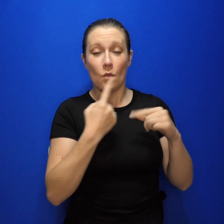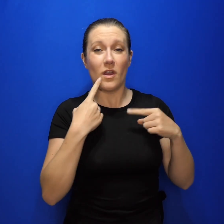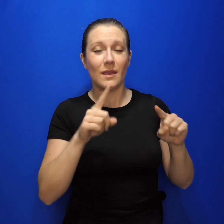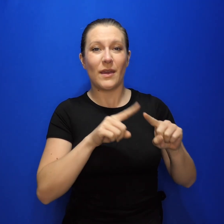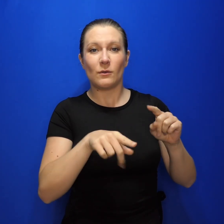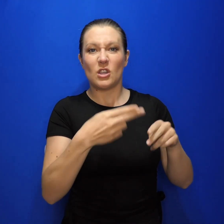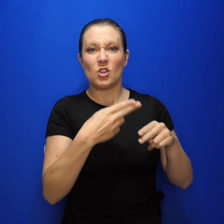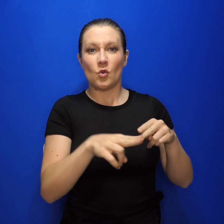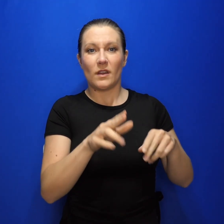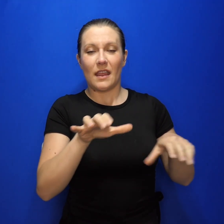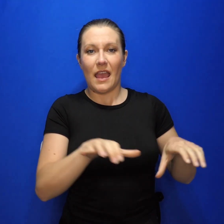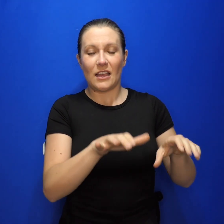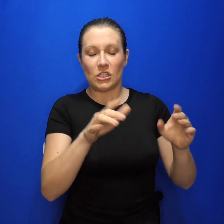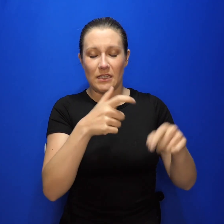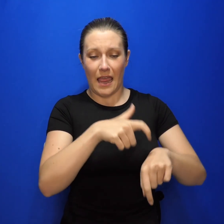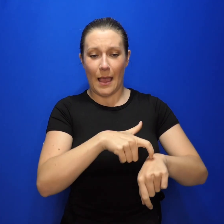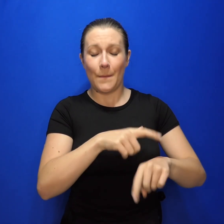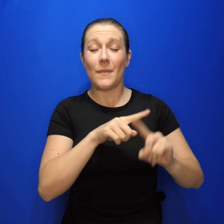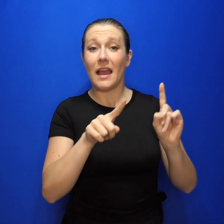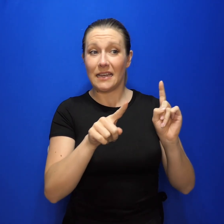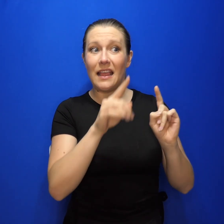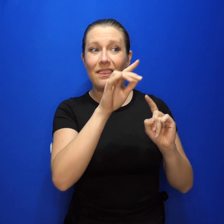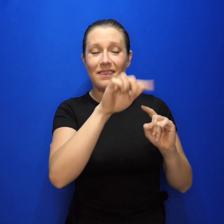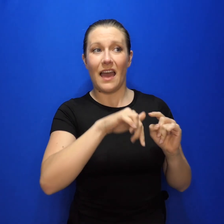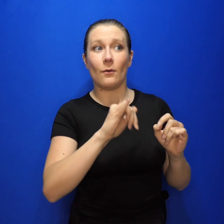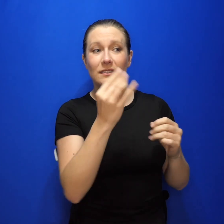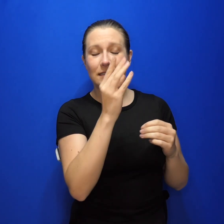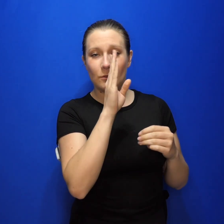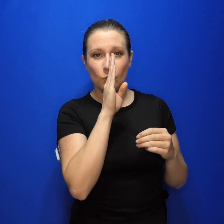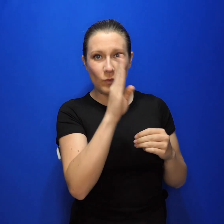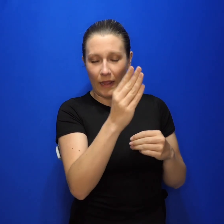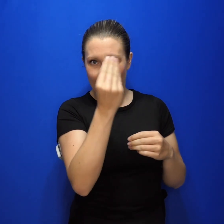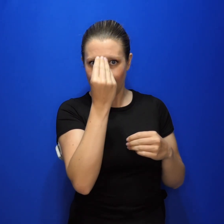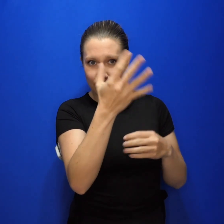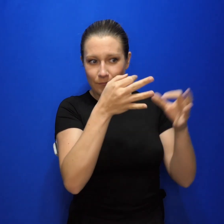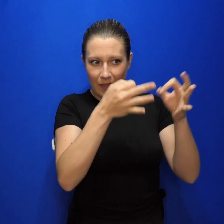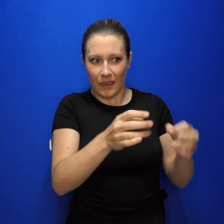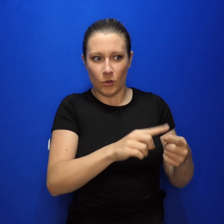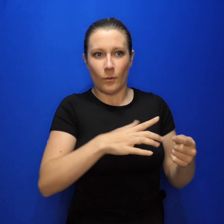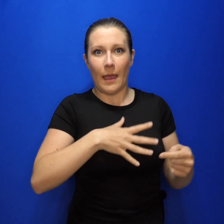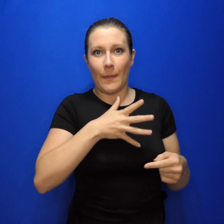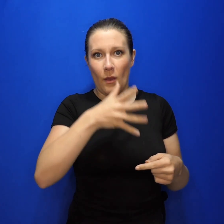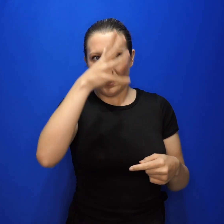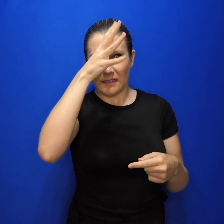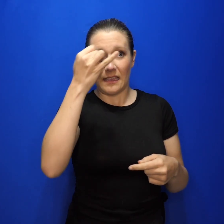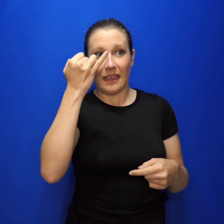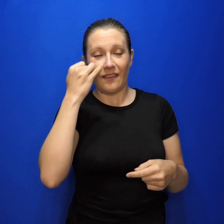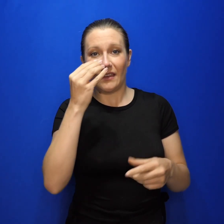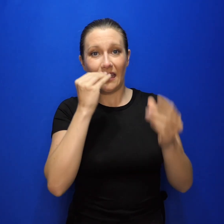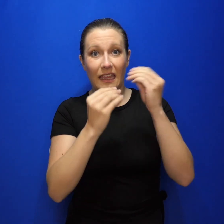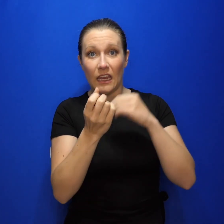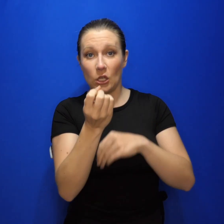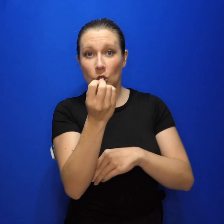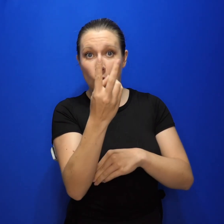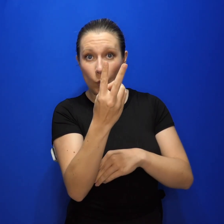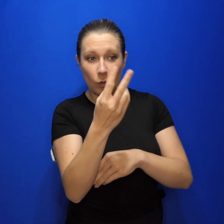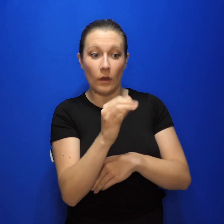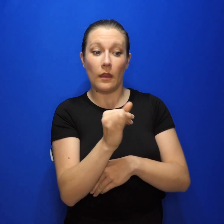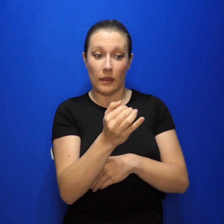was told to my parents and explained very well from the beginning. If you're going to eat at noon, Jenny needs to